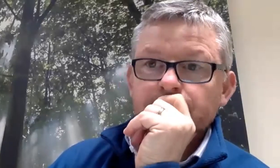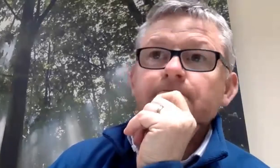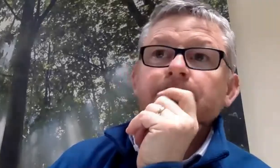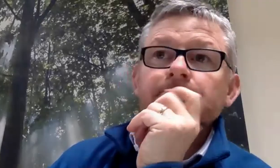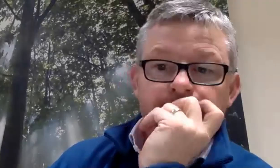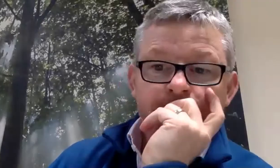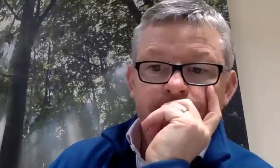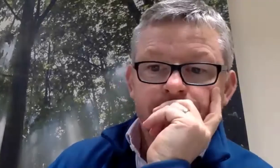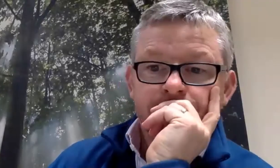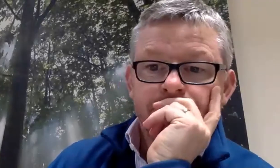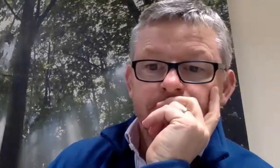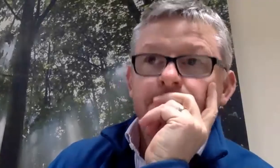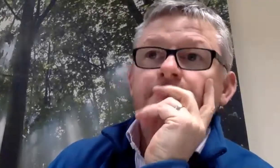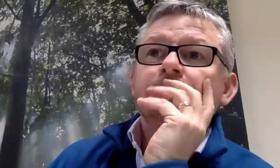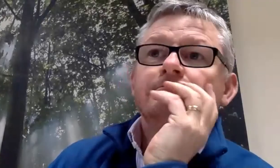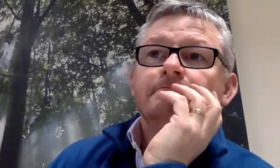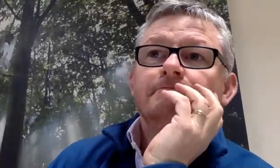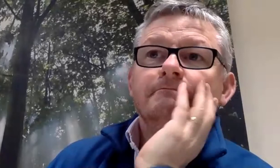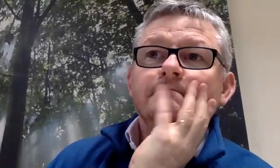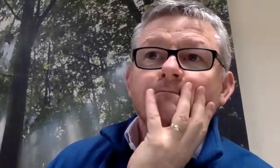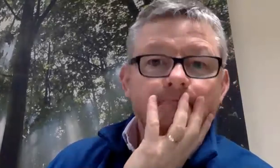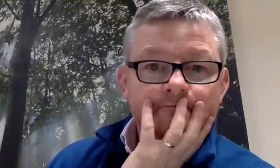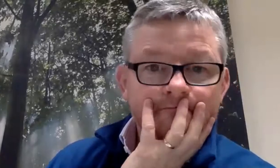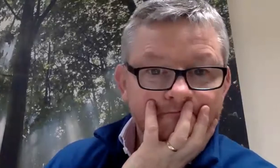screen as BSL or sign language presenters.